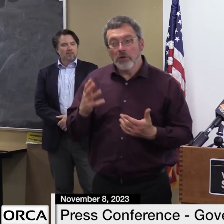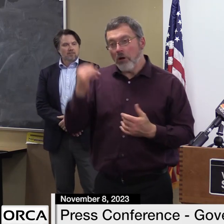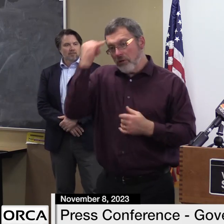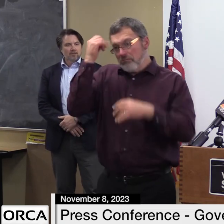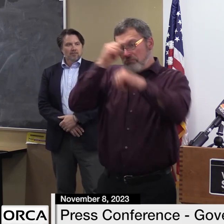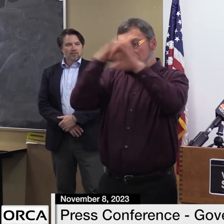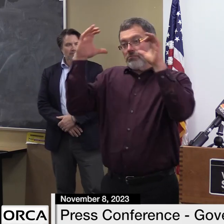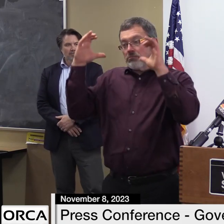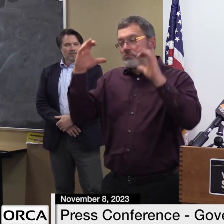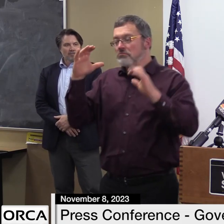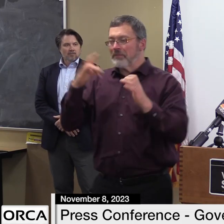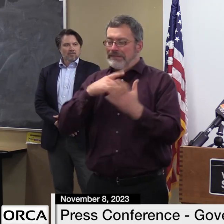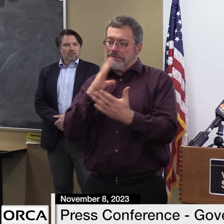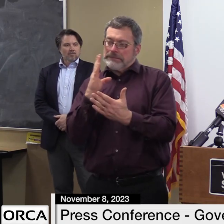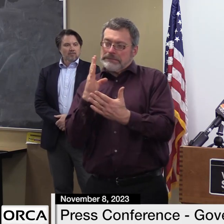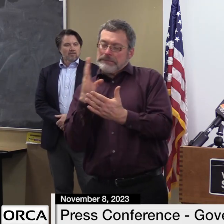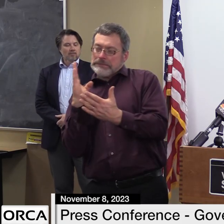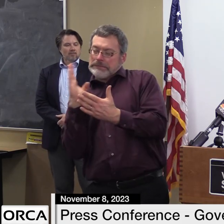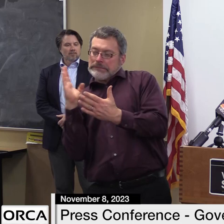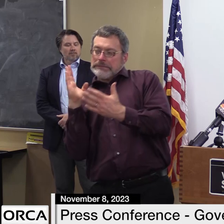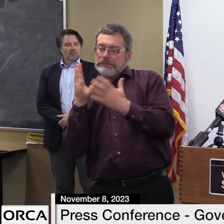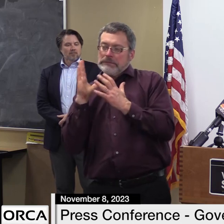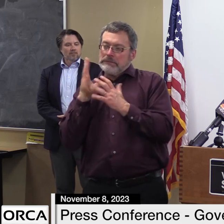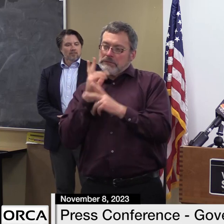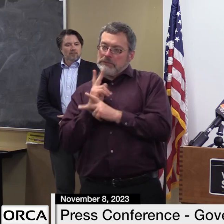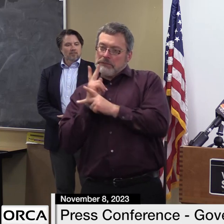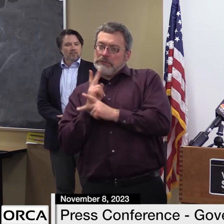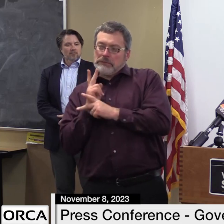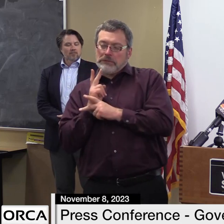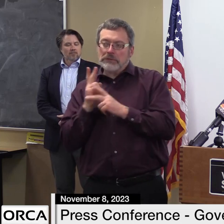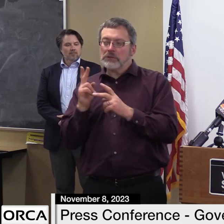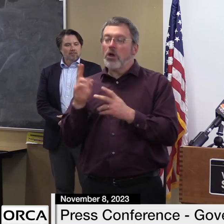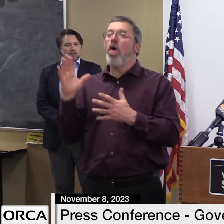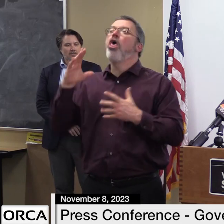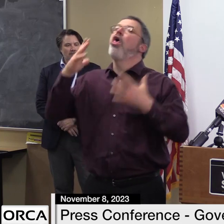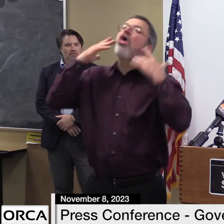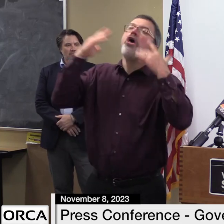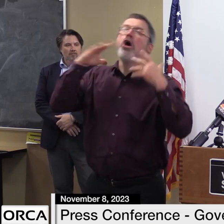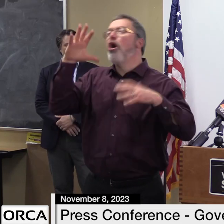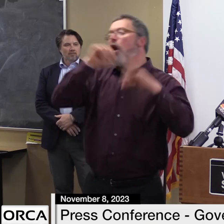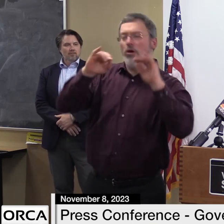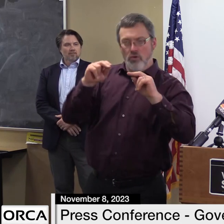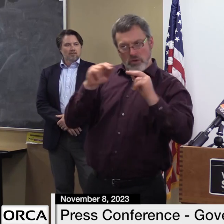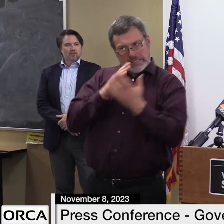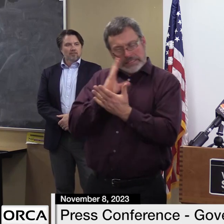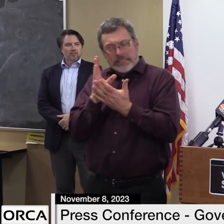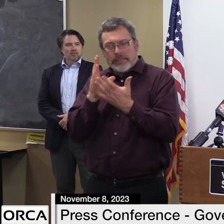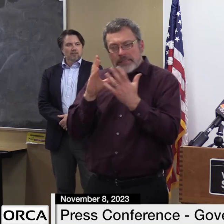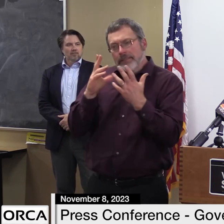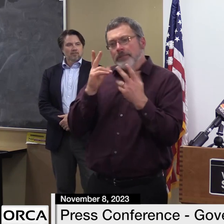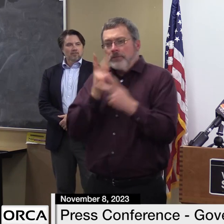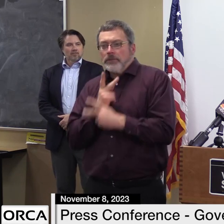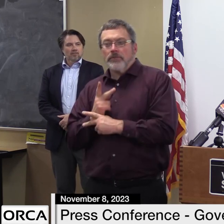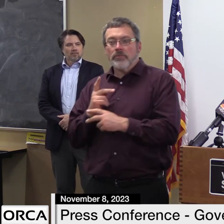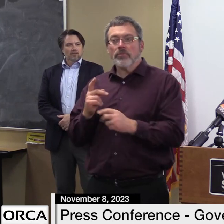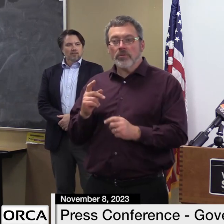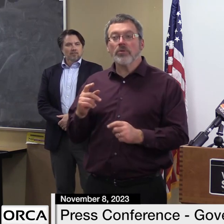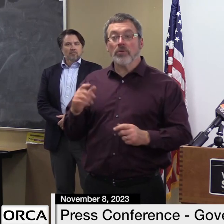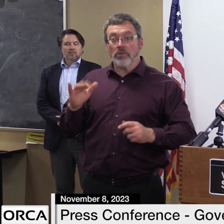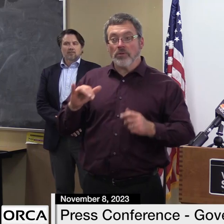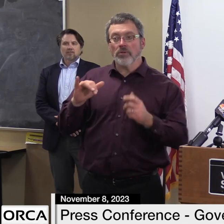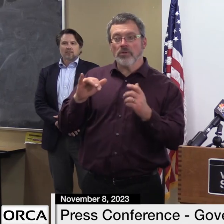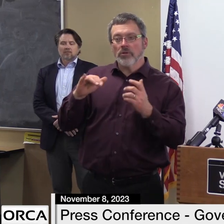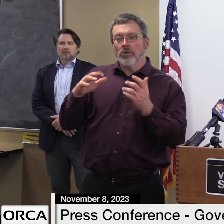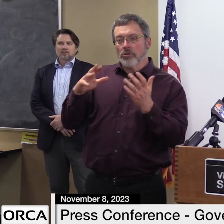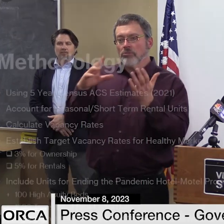conservative estimate, and that's because it is a conservative estimate. The data we used is U.S. Census Bureau data, and